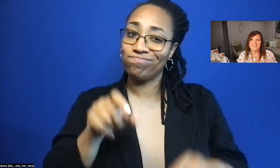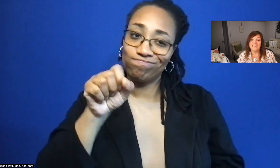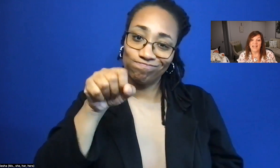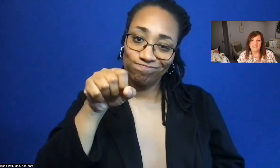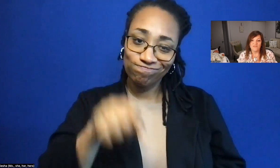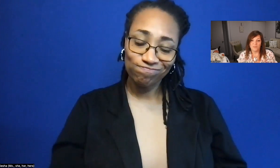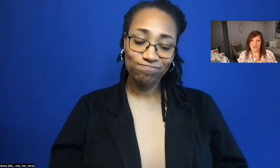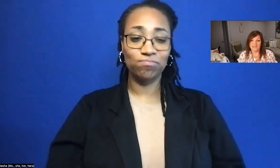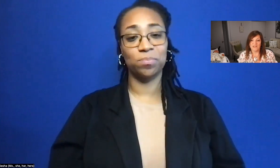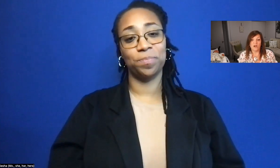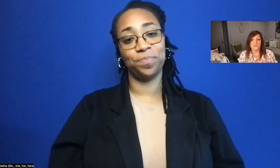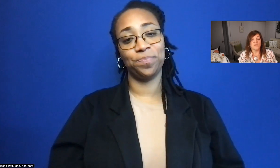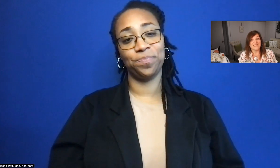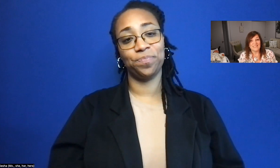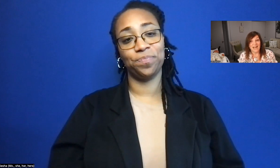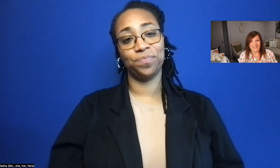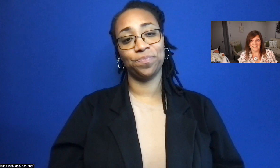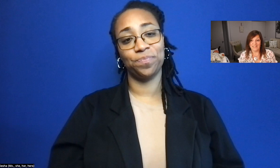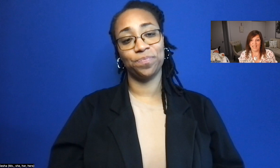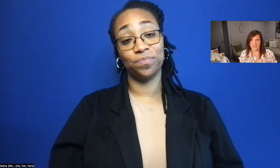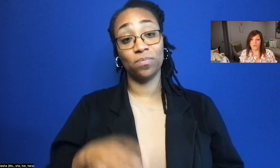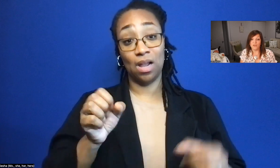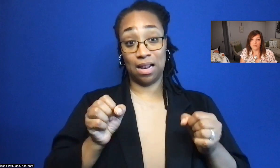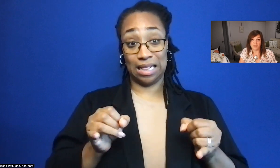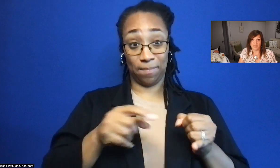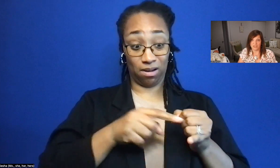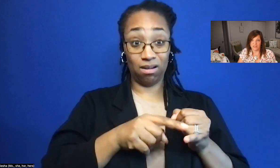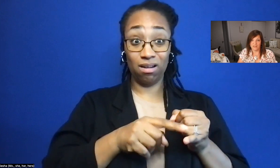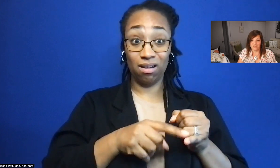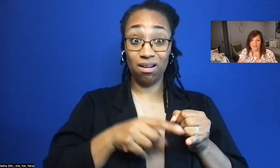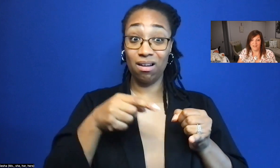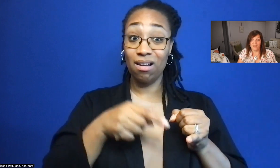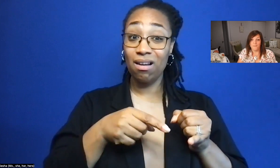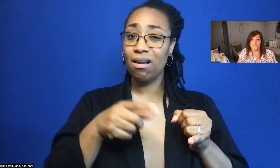The size of your breast also does not indicate your milk production.